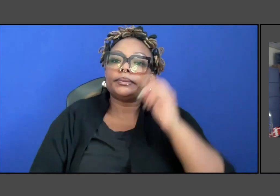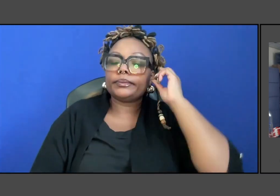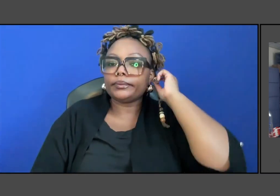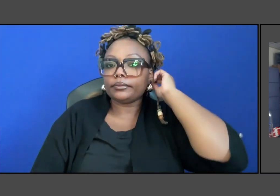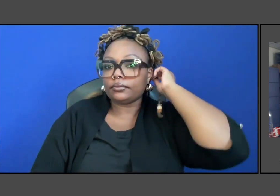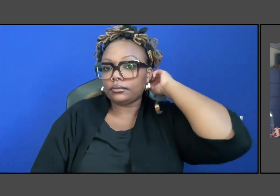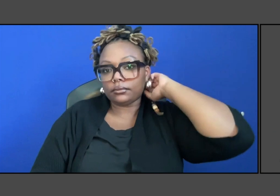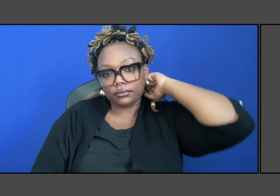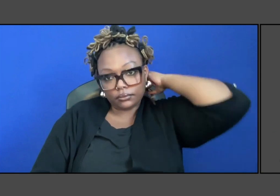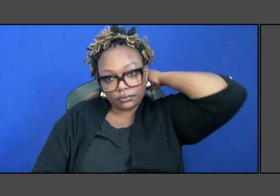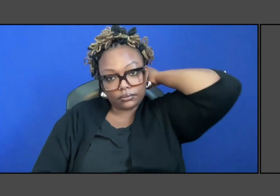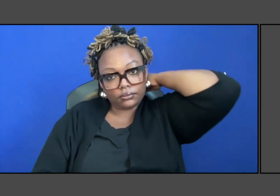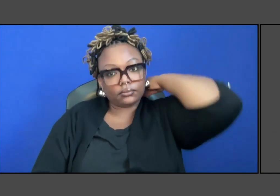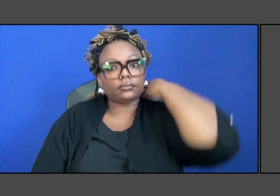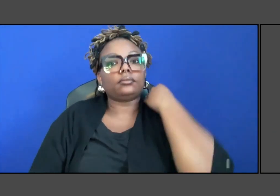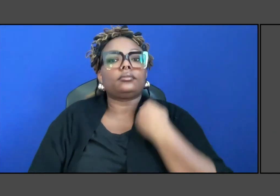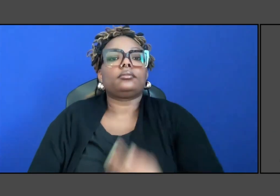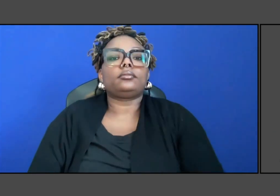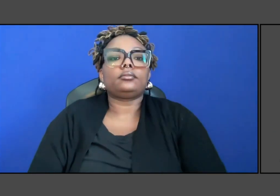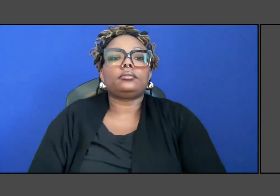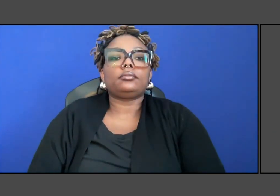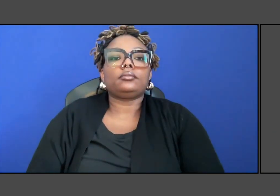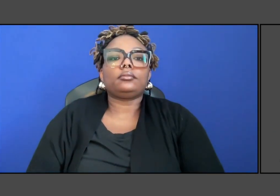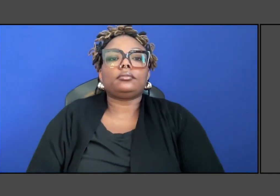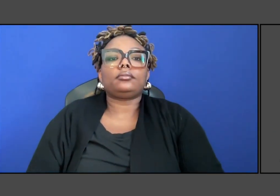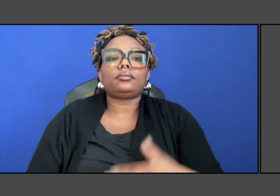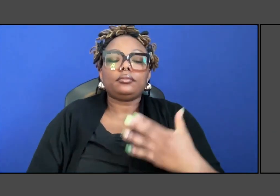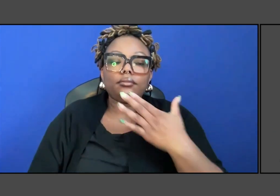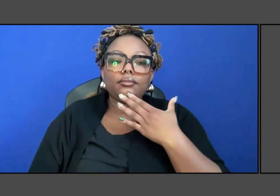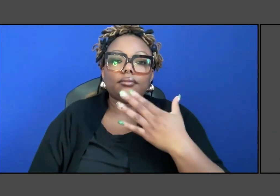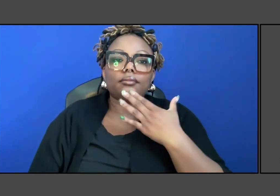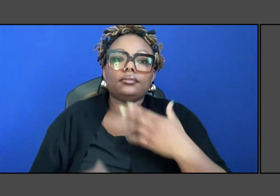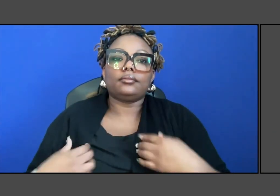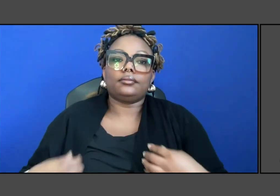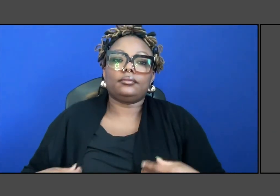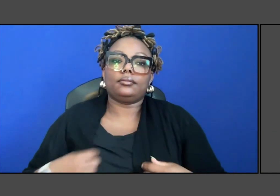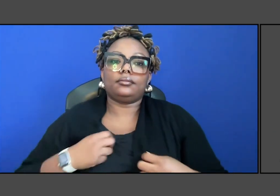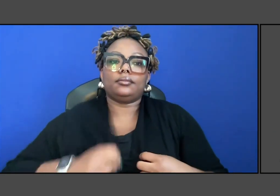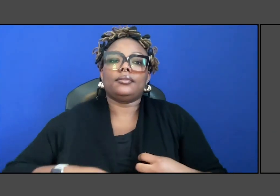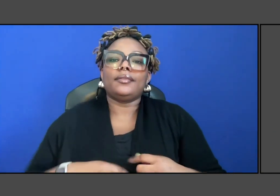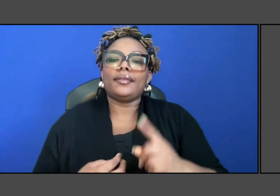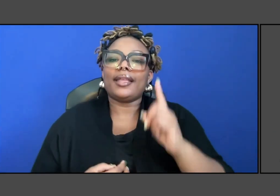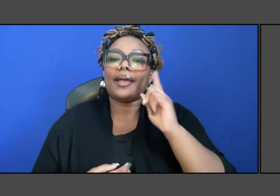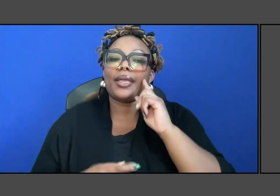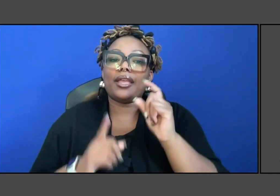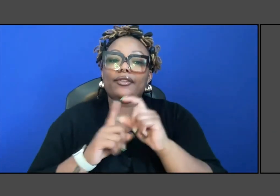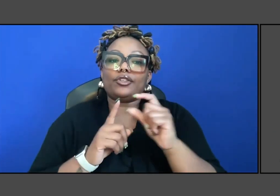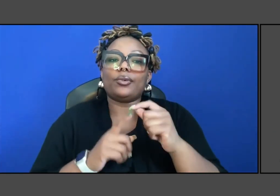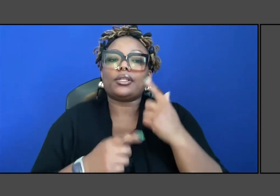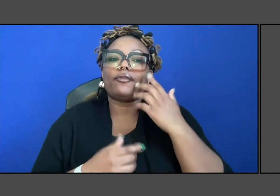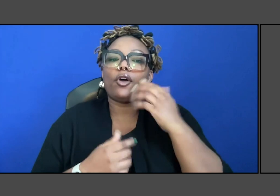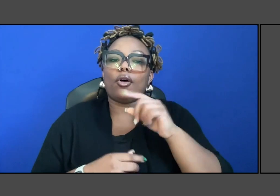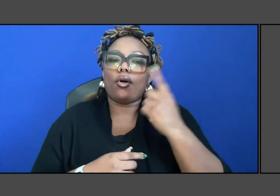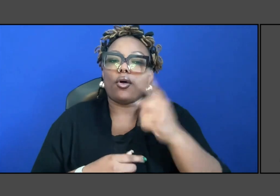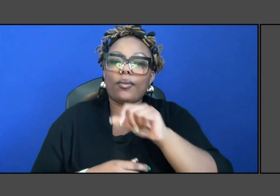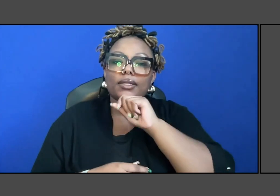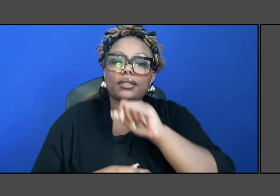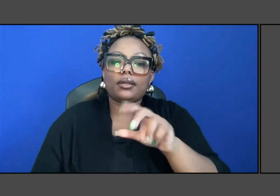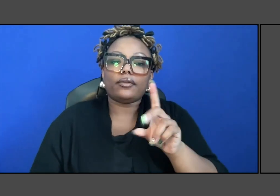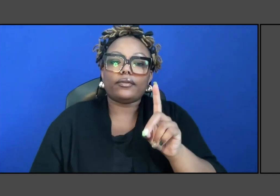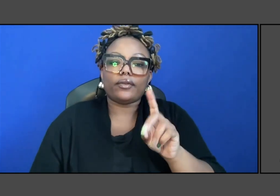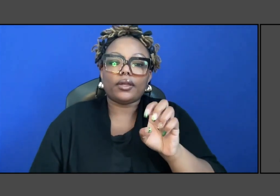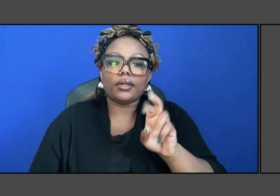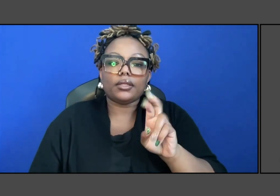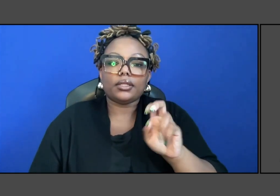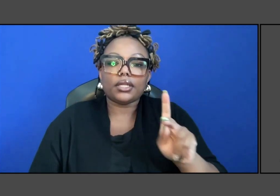you. I'm hearing some words I've always loved from the poet Derek Walcott from St. Lucia,